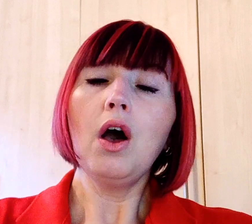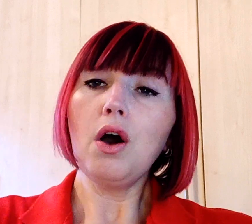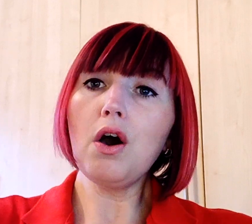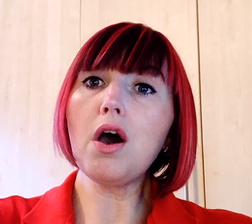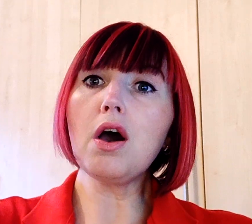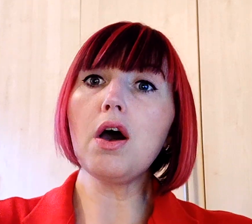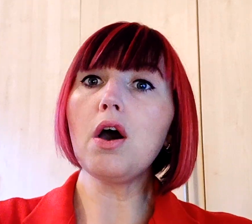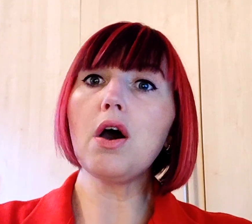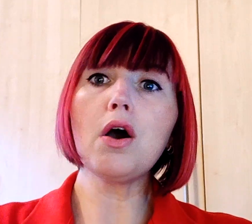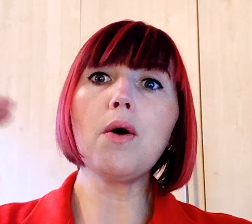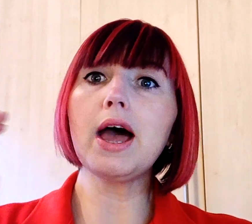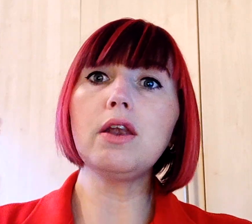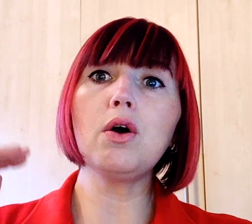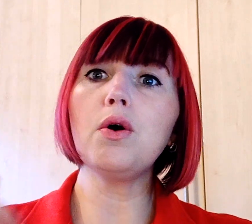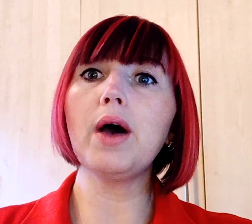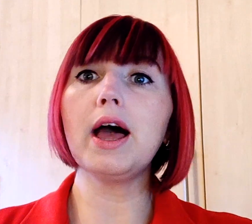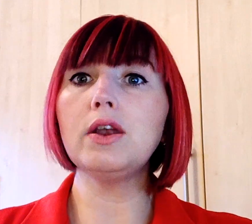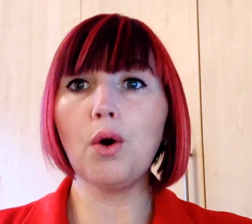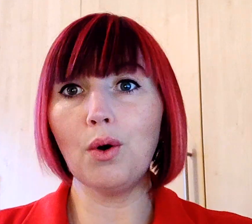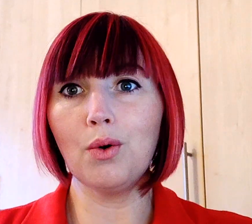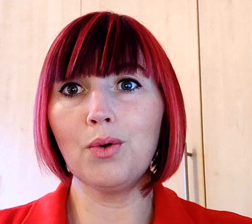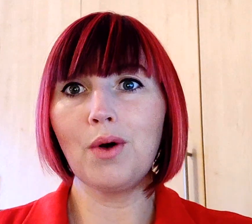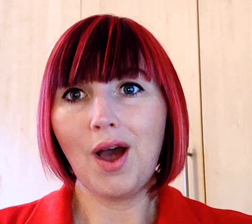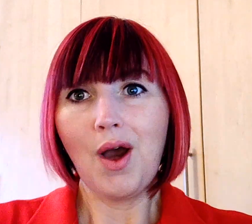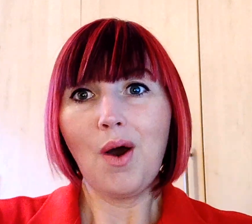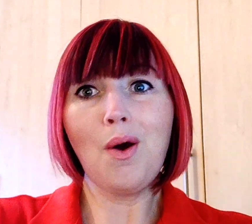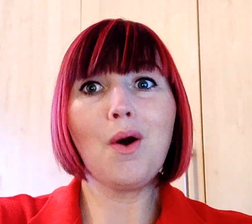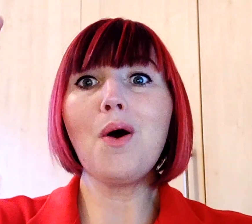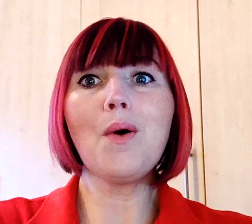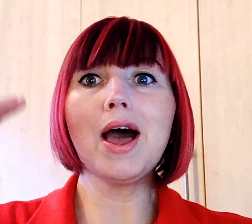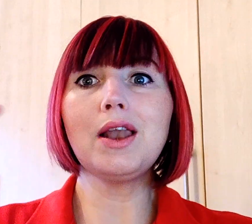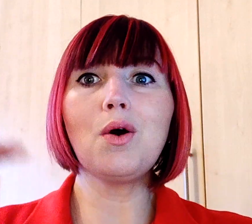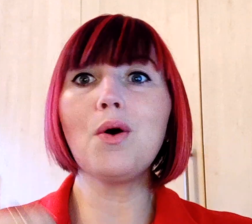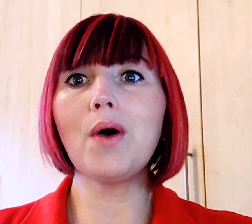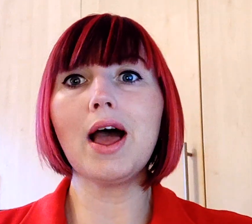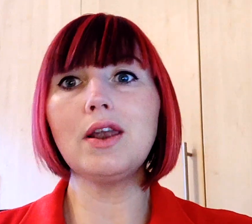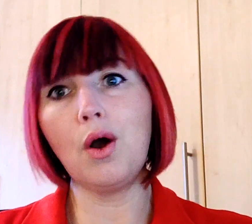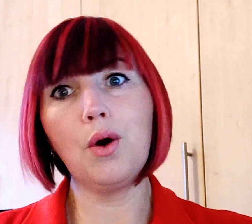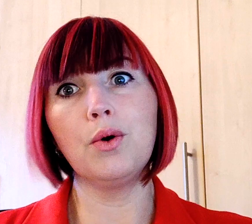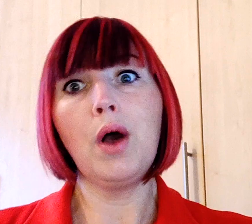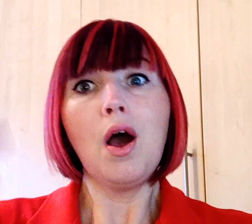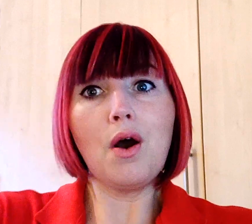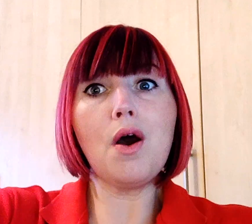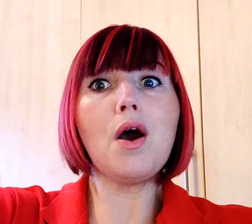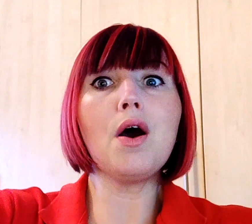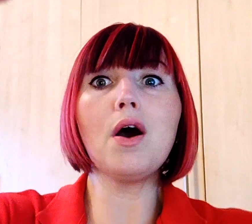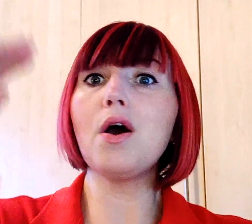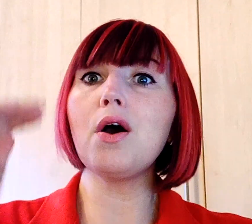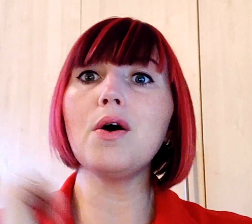goes, oh, oh, I know, oh, I know,